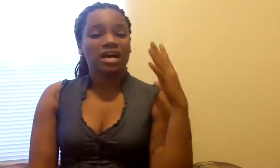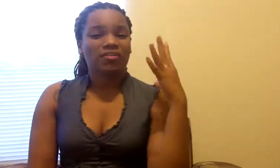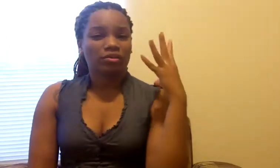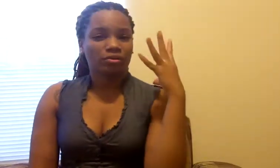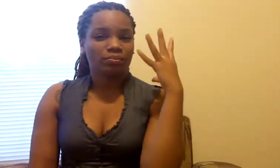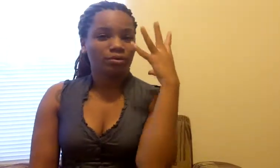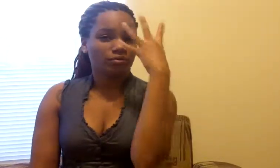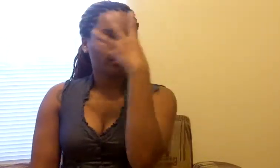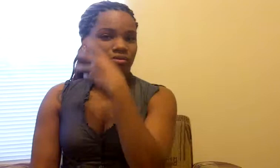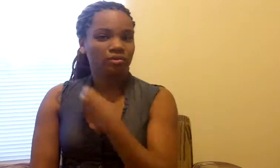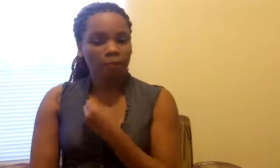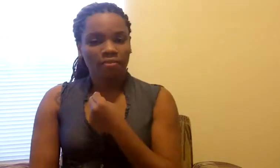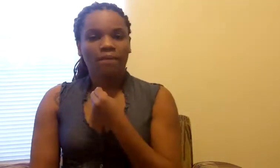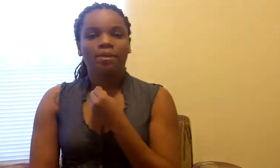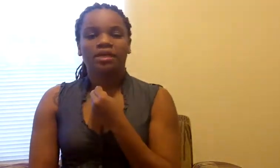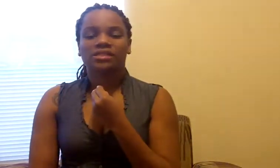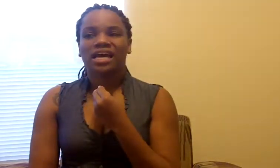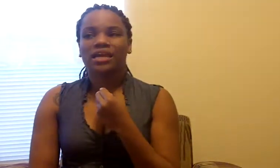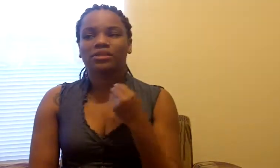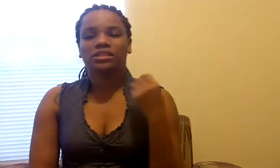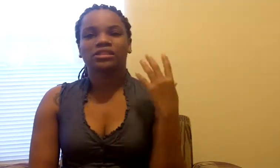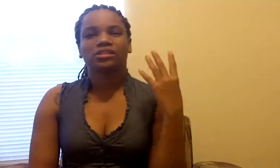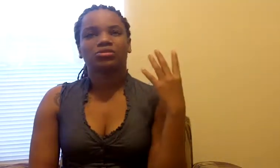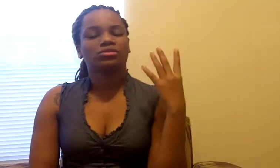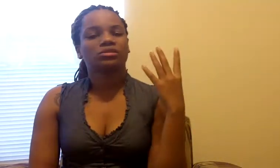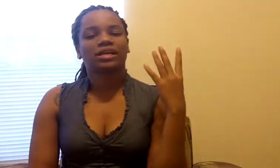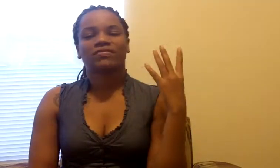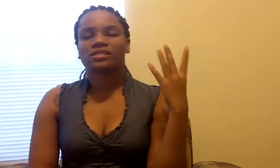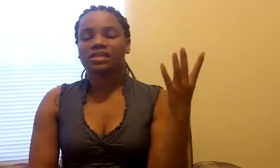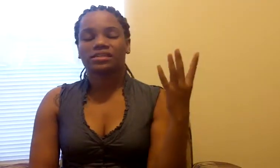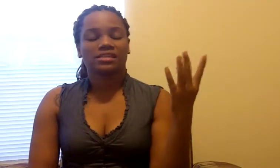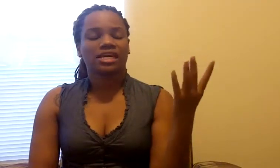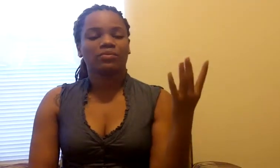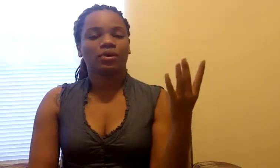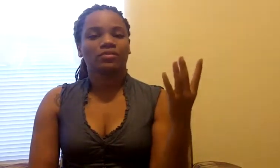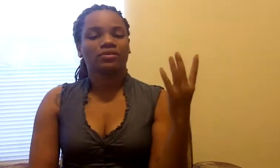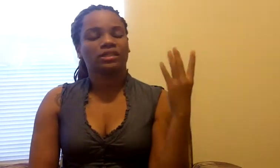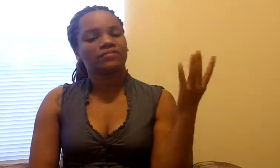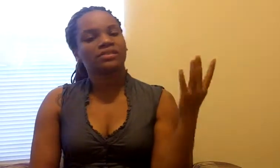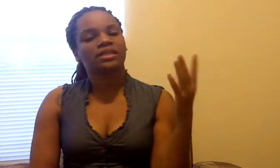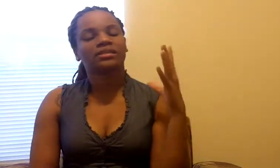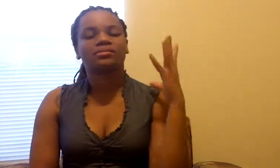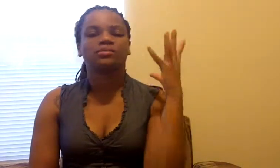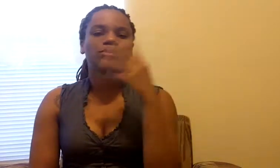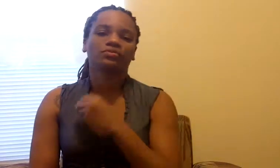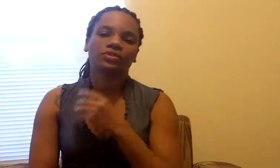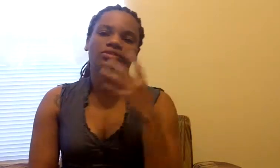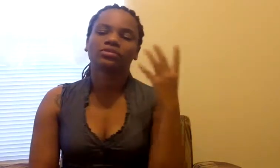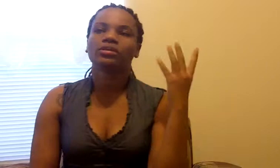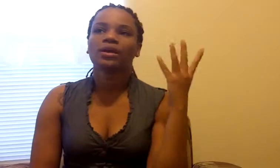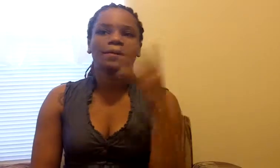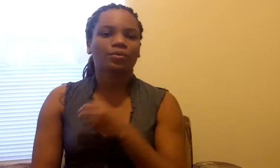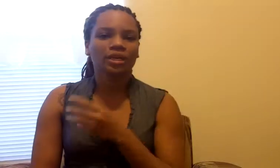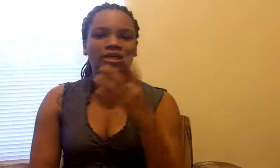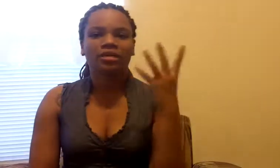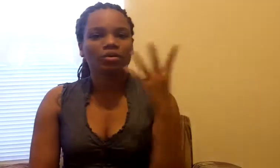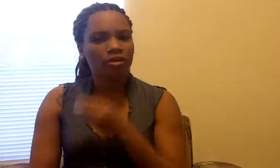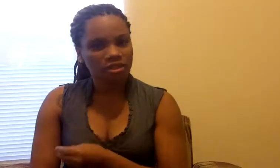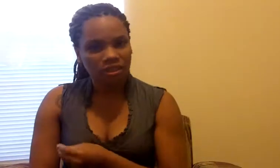sign for beautiful. But in sign language, you can use that the same word, different synonyms: beautiful, pretty,